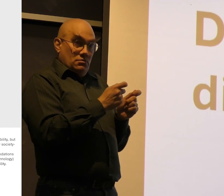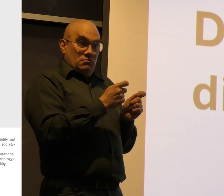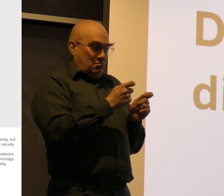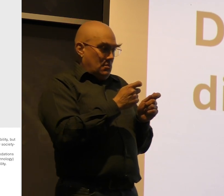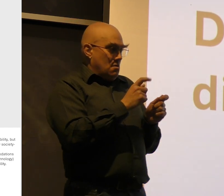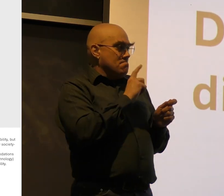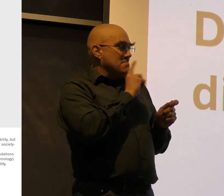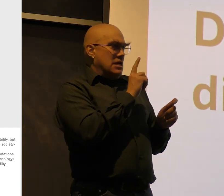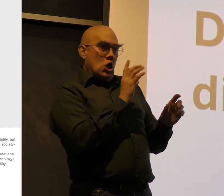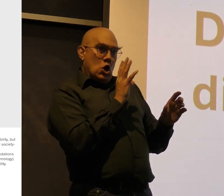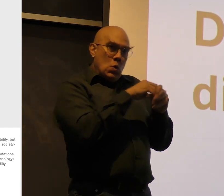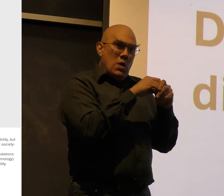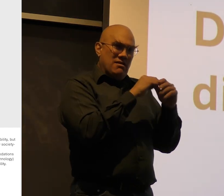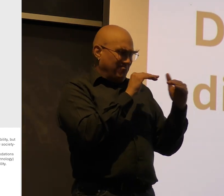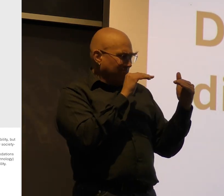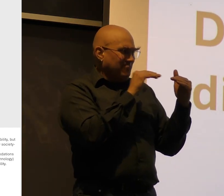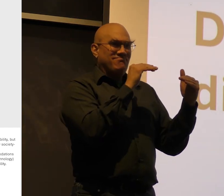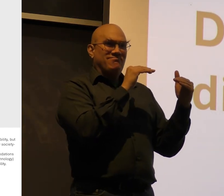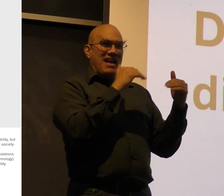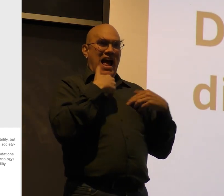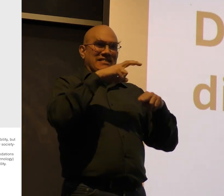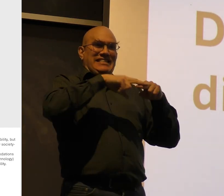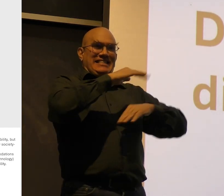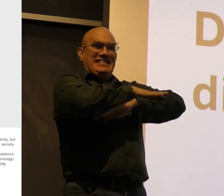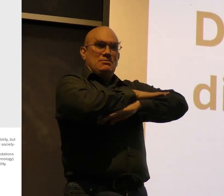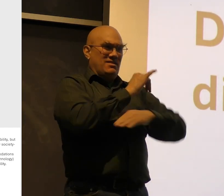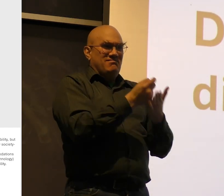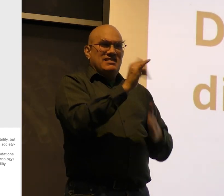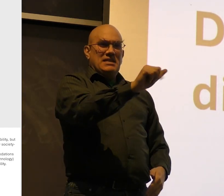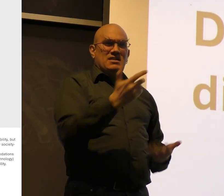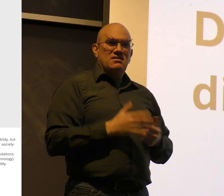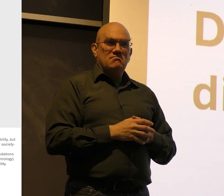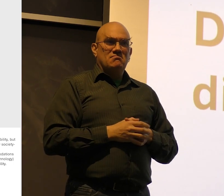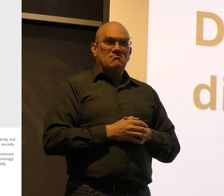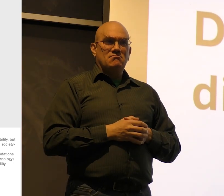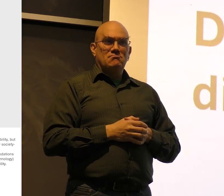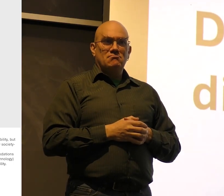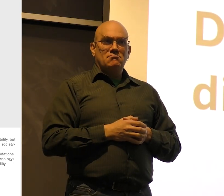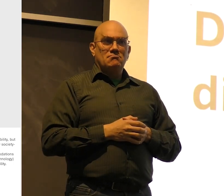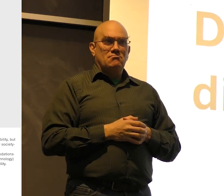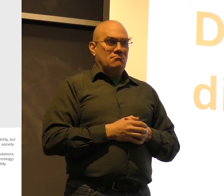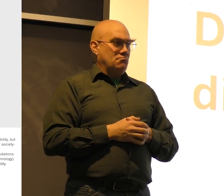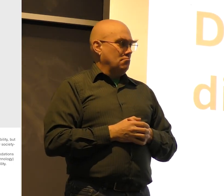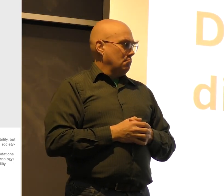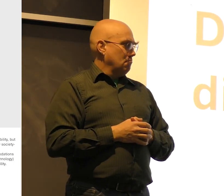We have access and we have accommodations, so that we have to have those things in order to have a seat at the